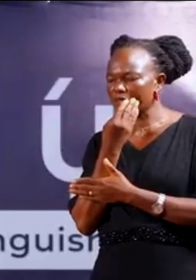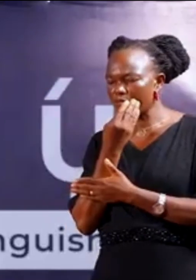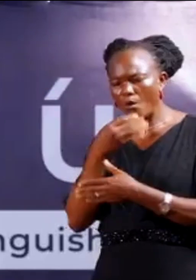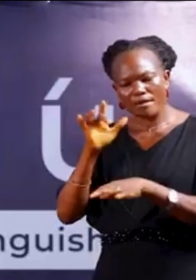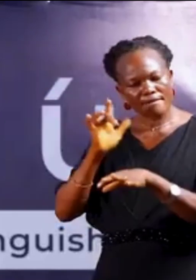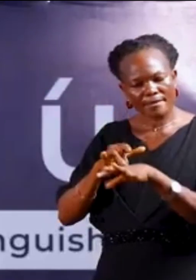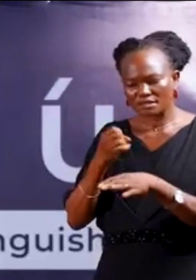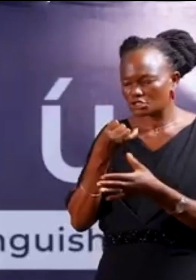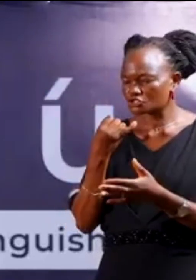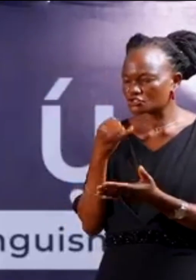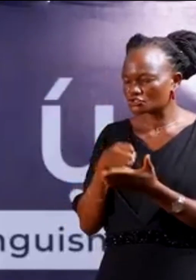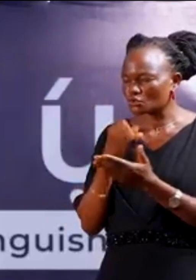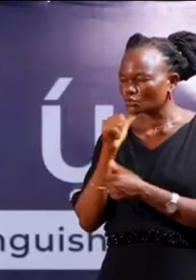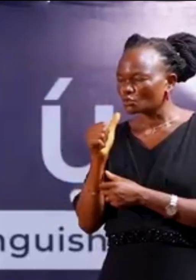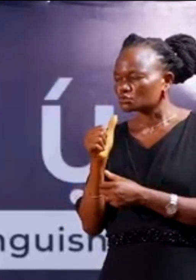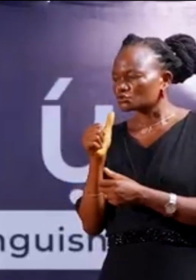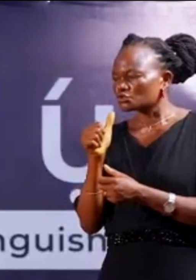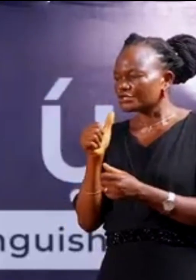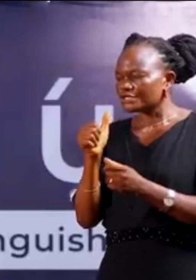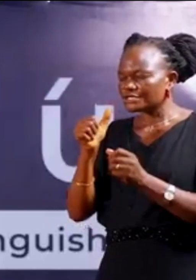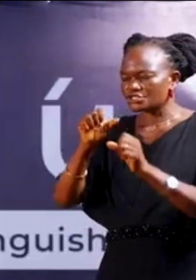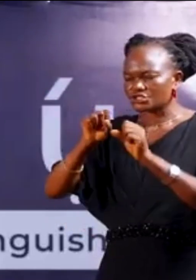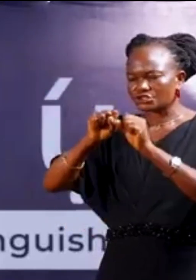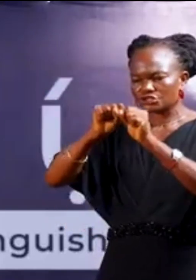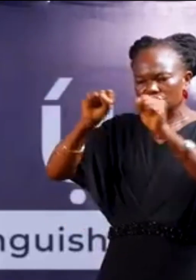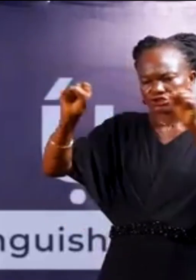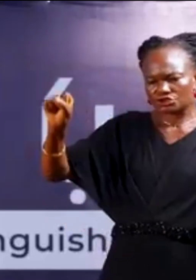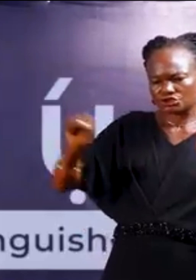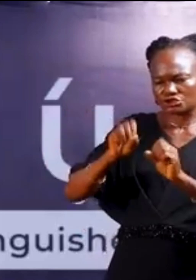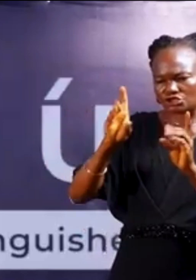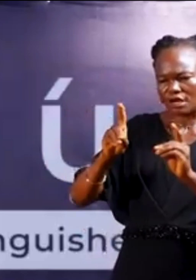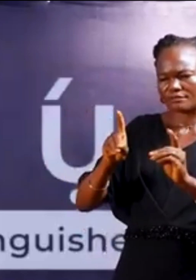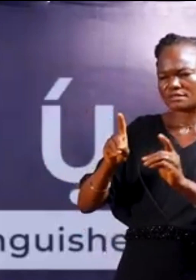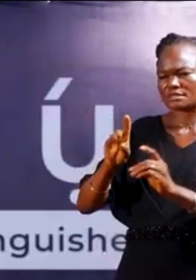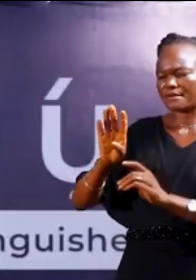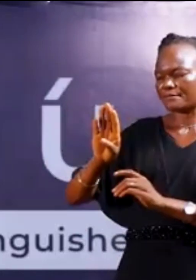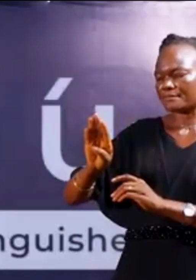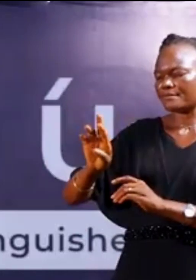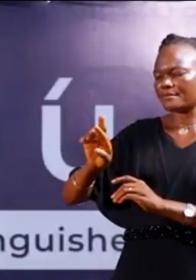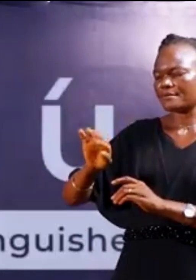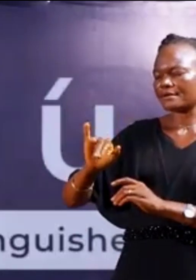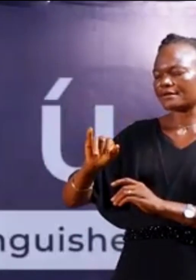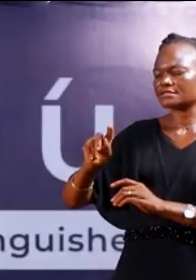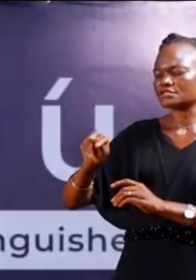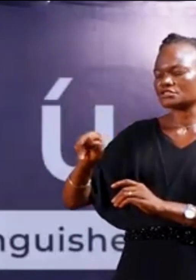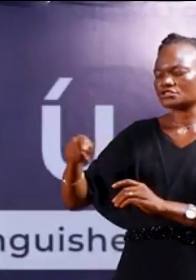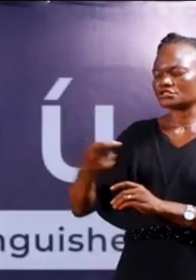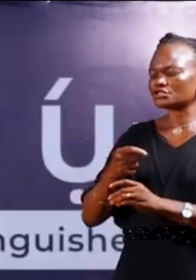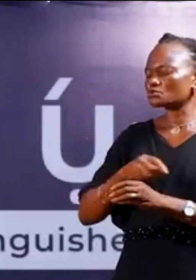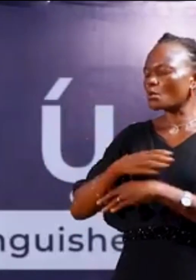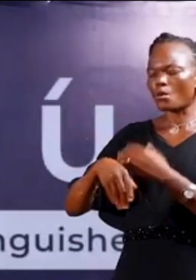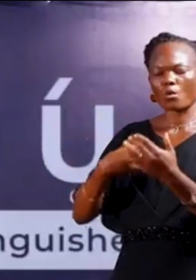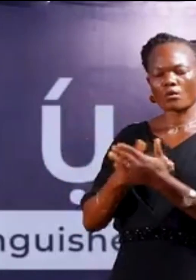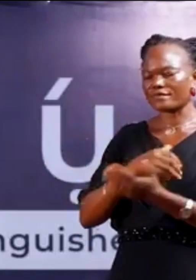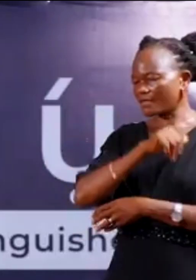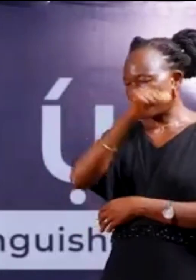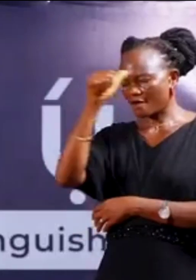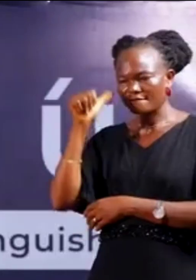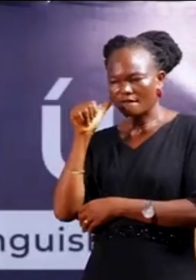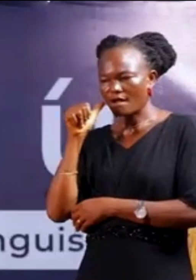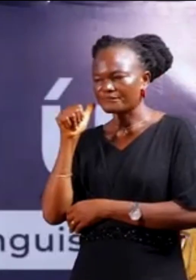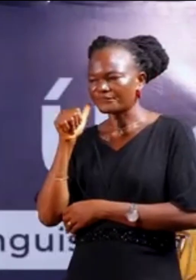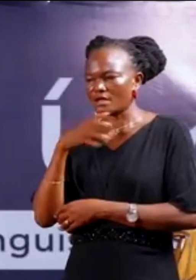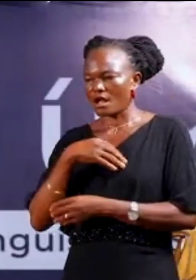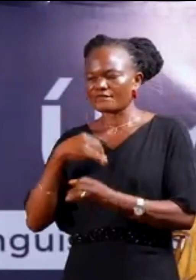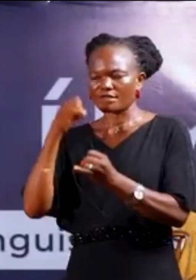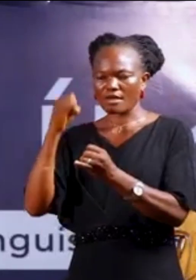just local, right? It shaped British colonial policy throughout tropical Africa. I'm going